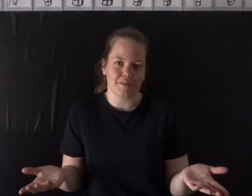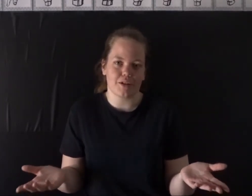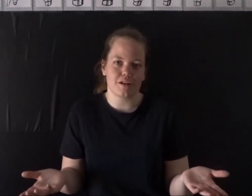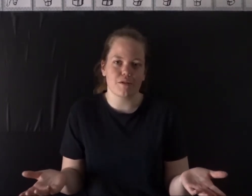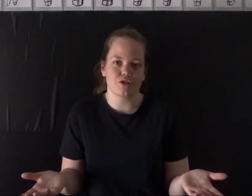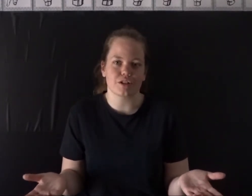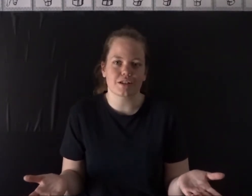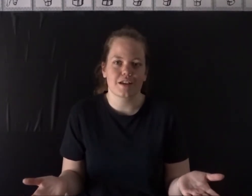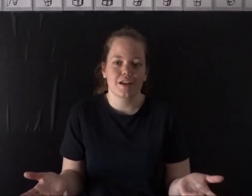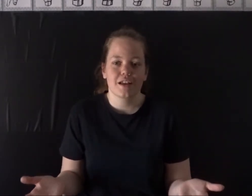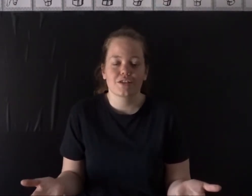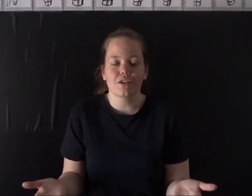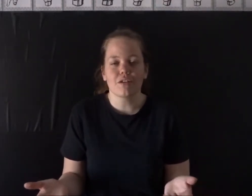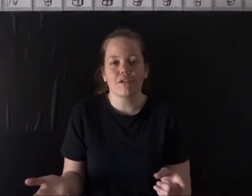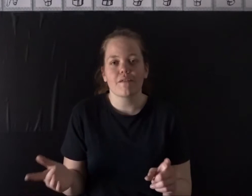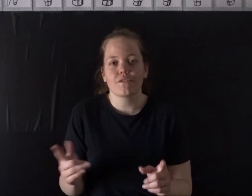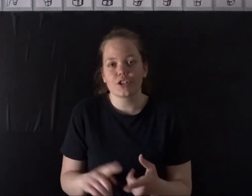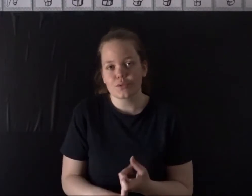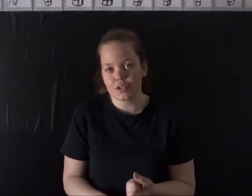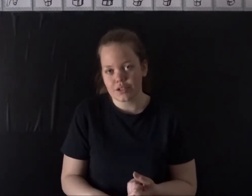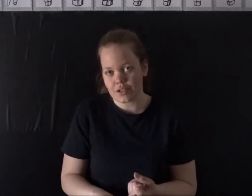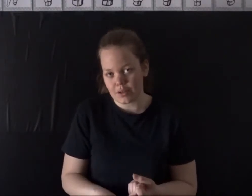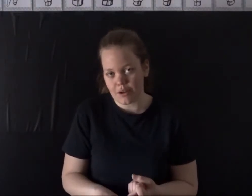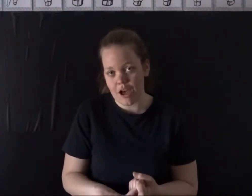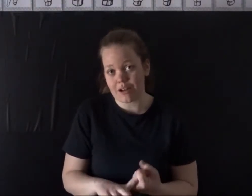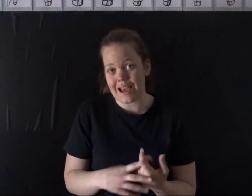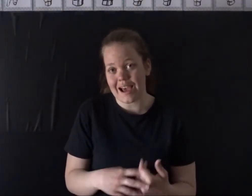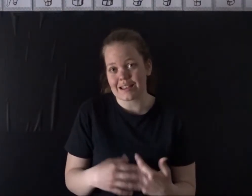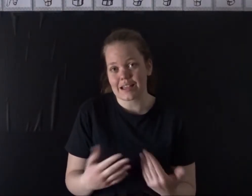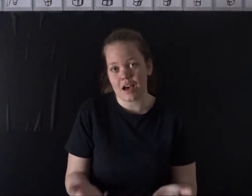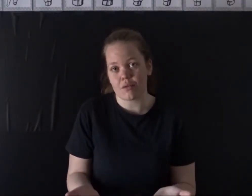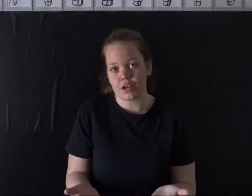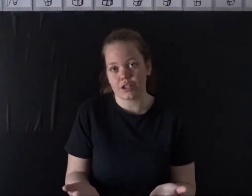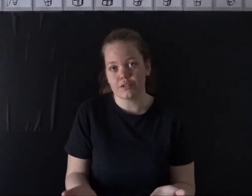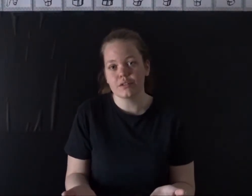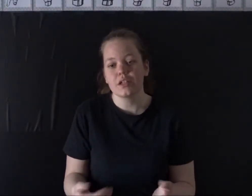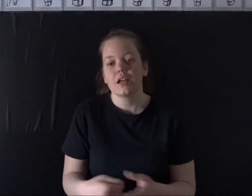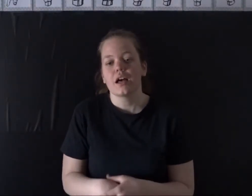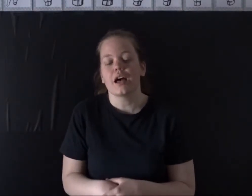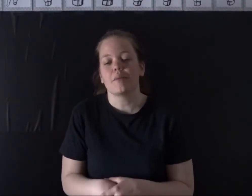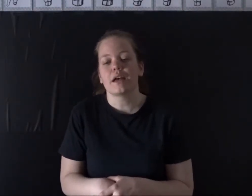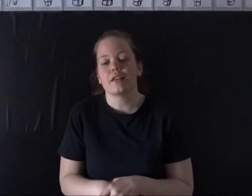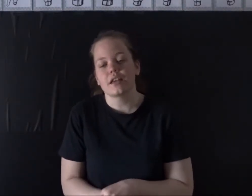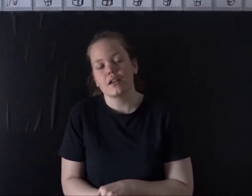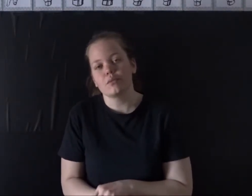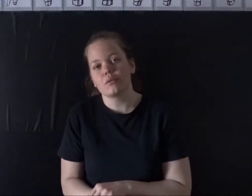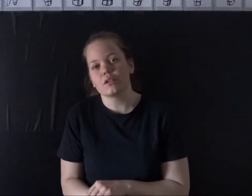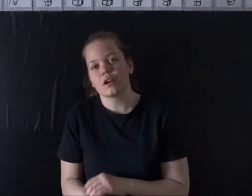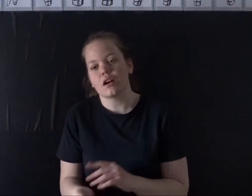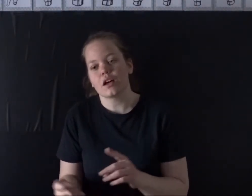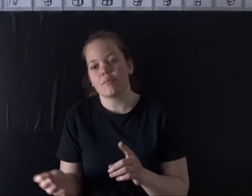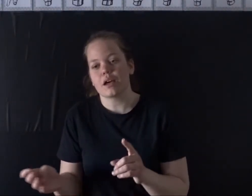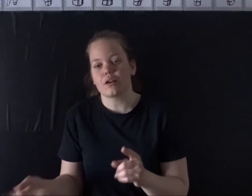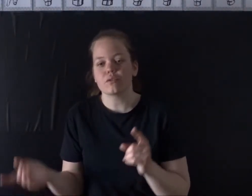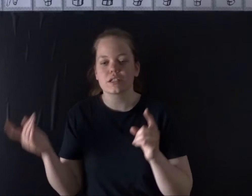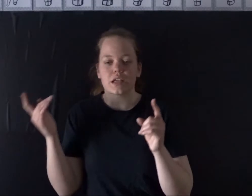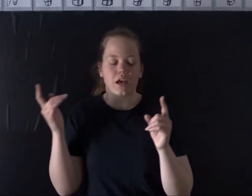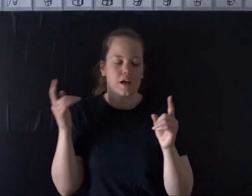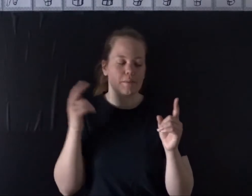our emotions? So first we're going to talk about how to ask how are you, and then we will talk about the